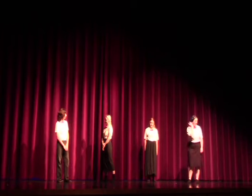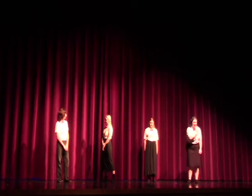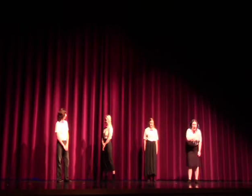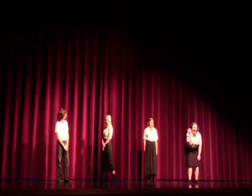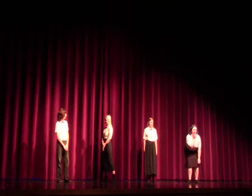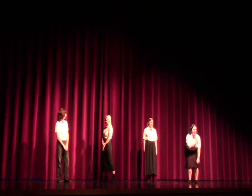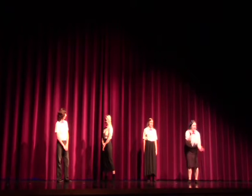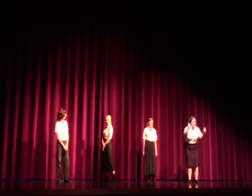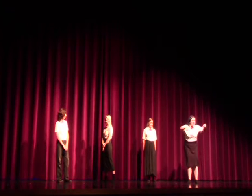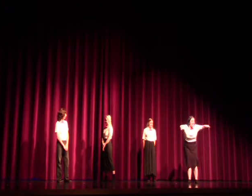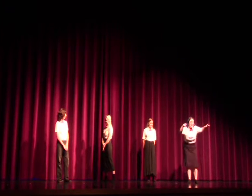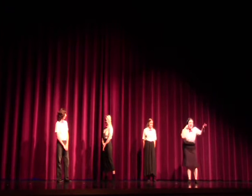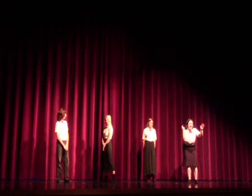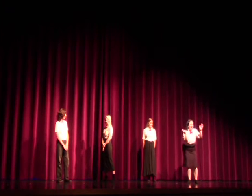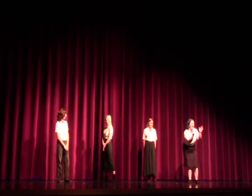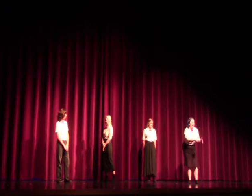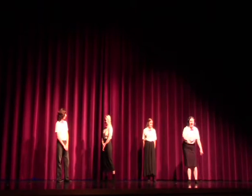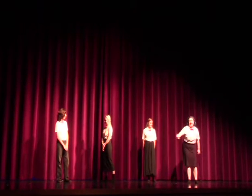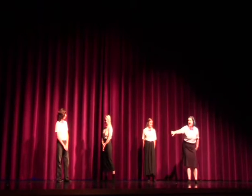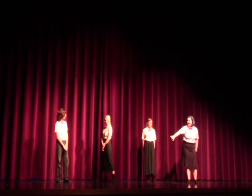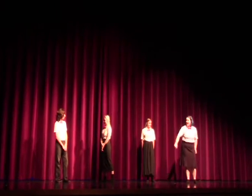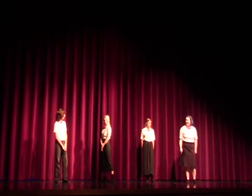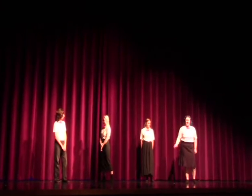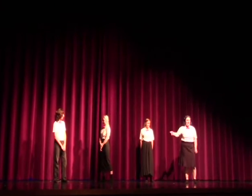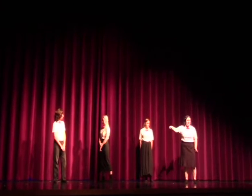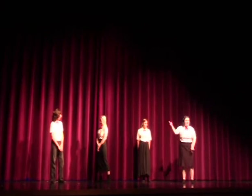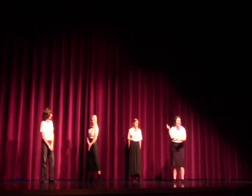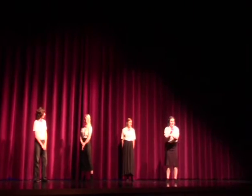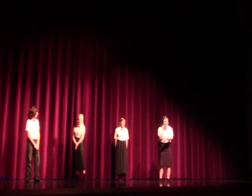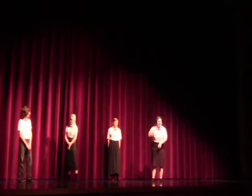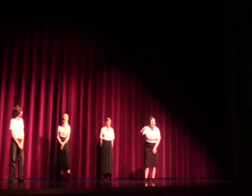Wow, did you notice that? They spelled their names.